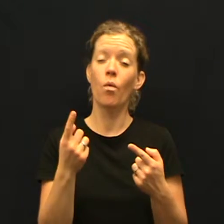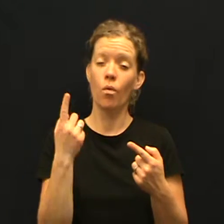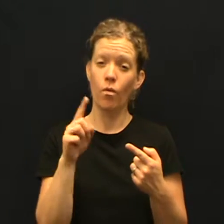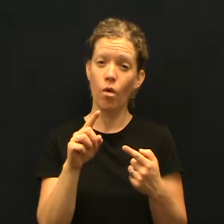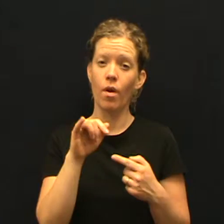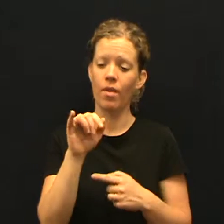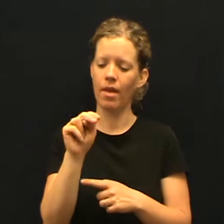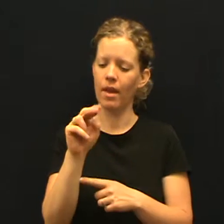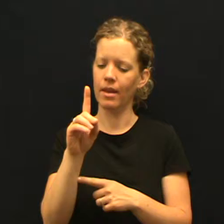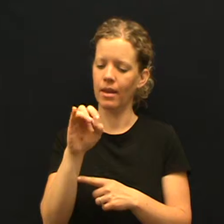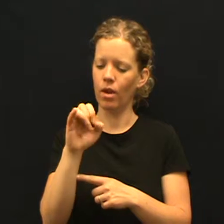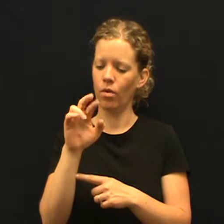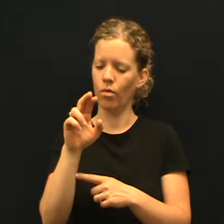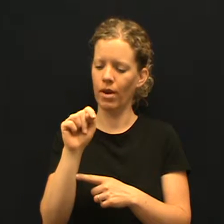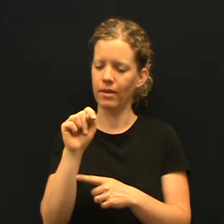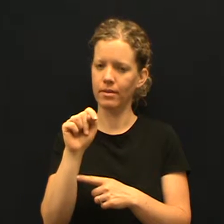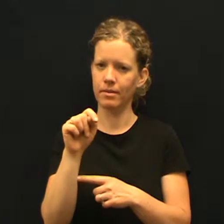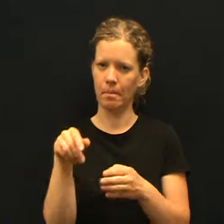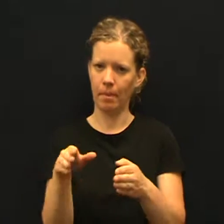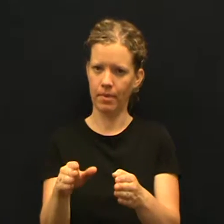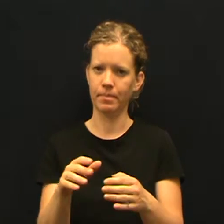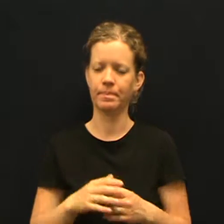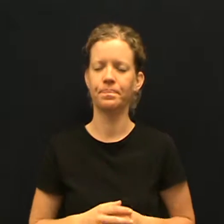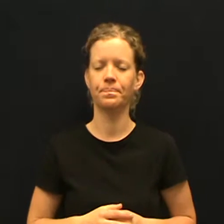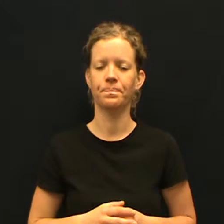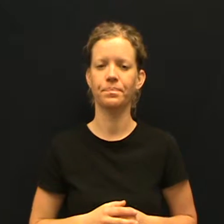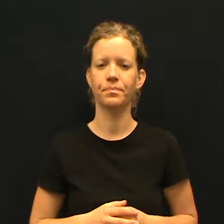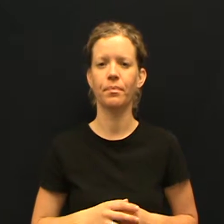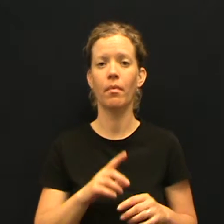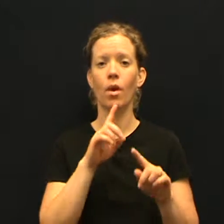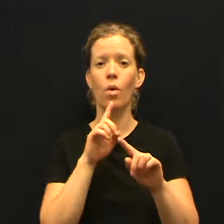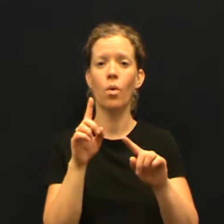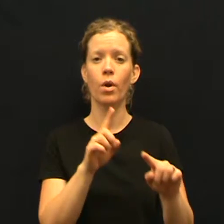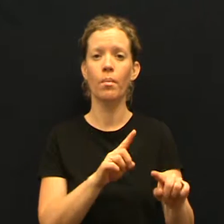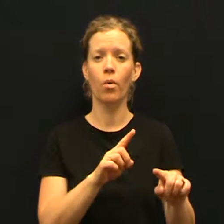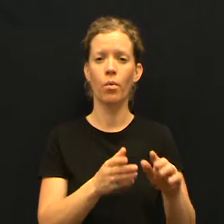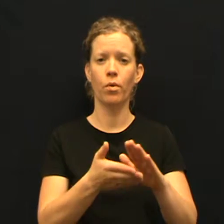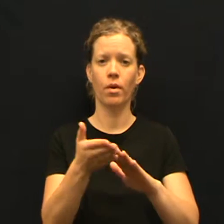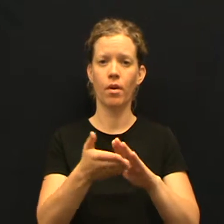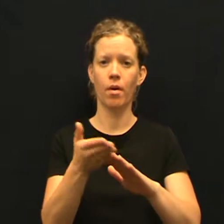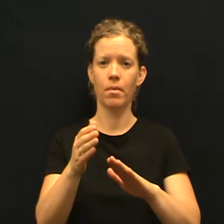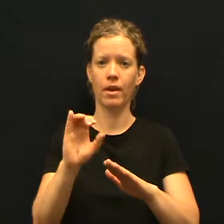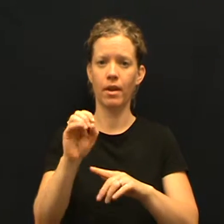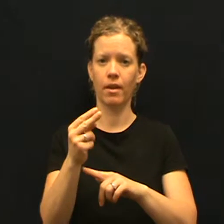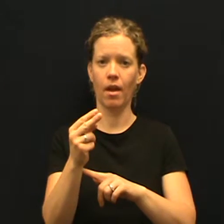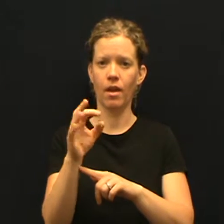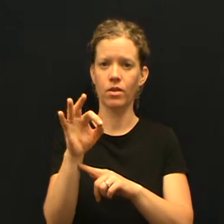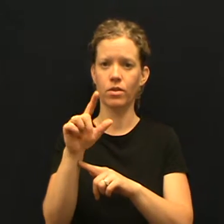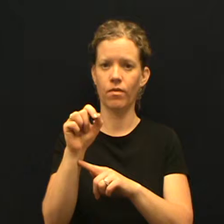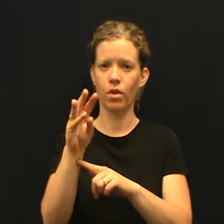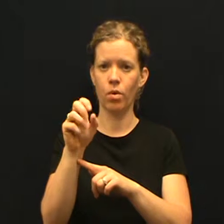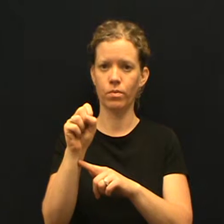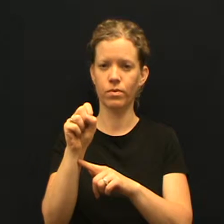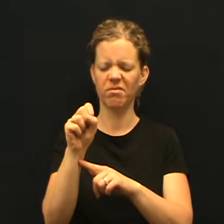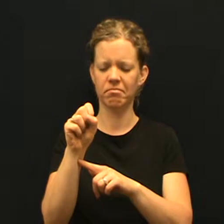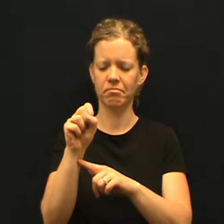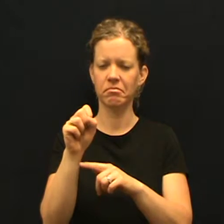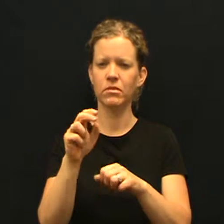So looking at the reporting of operating cash flows, we begin again with net income, and then we